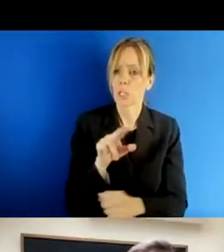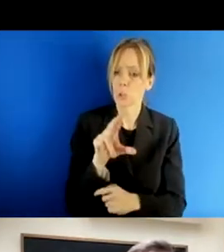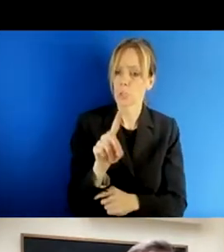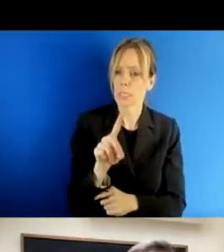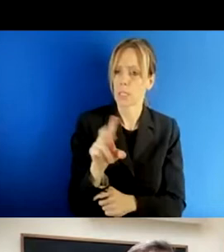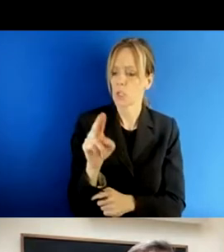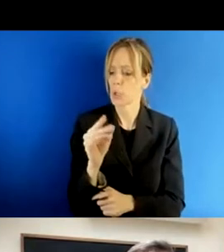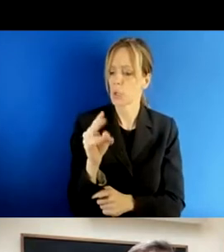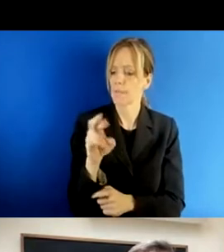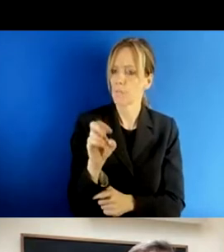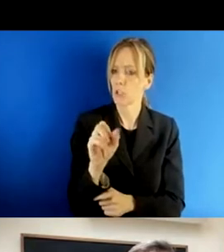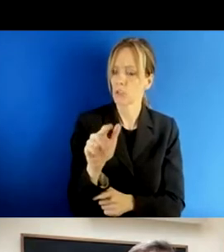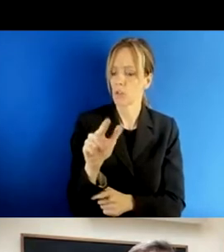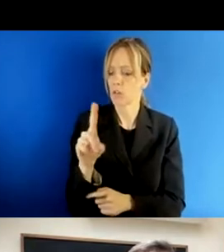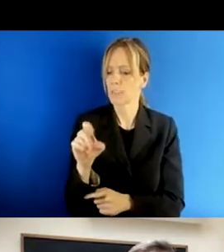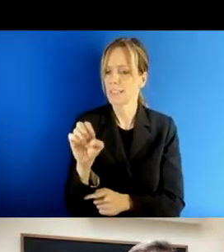physical disabilities,